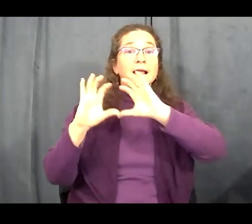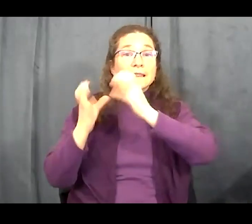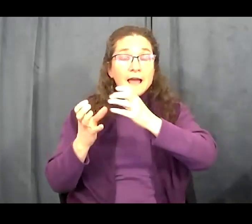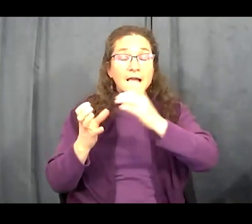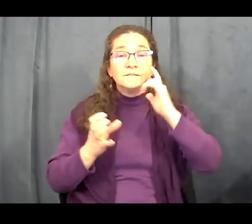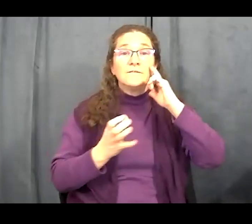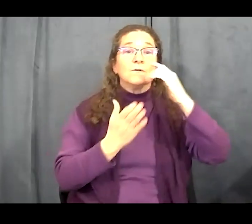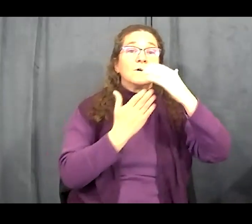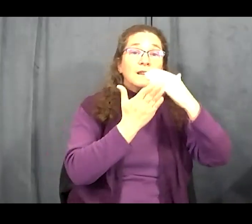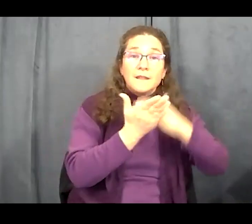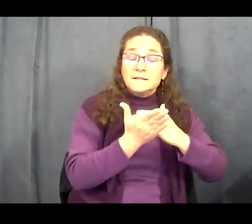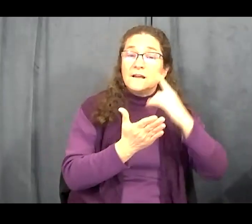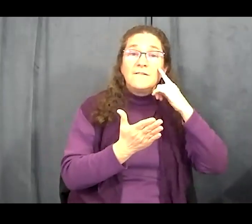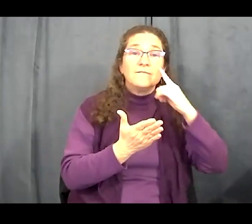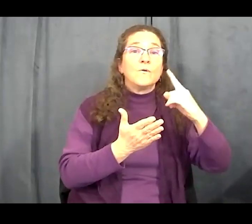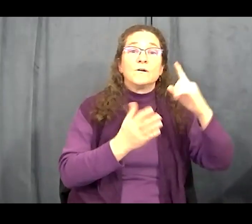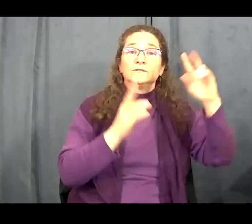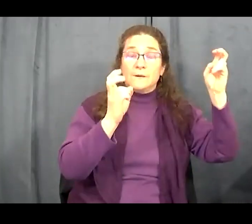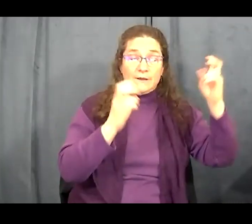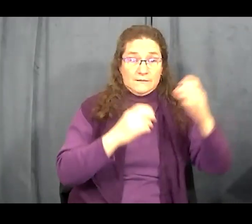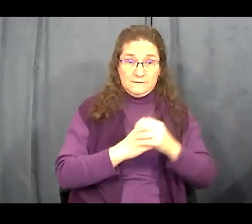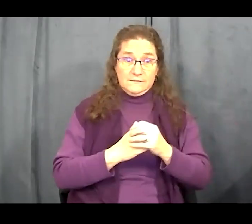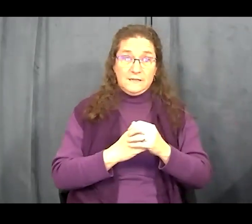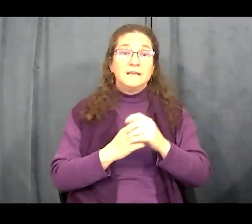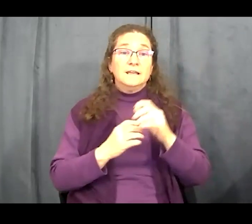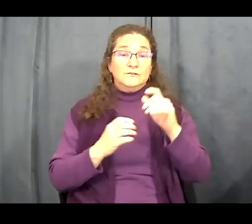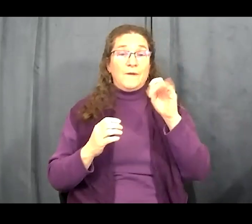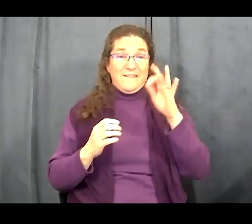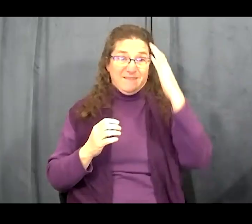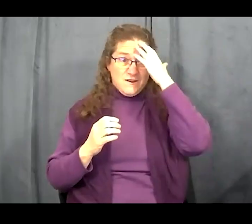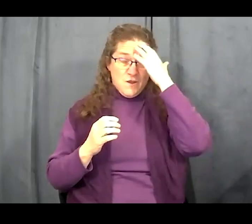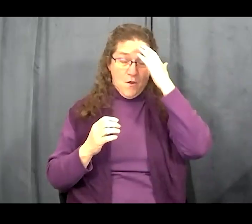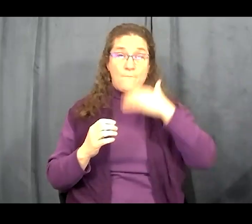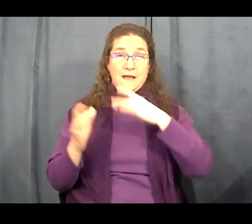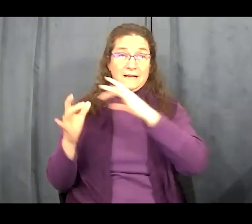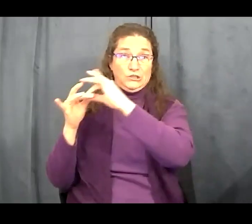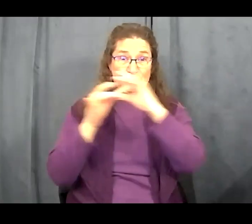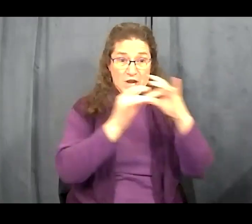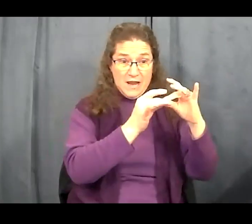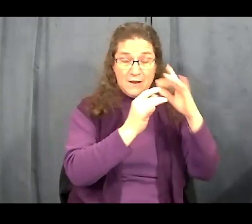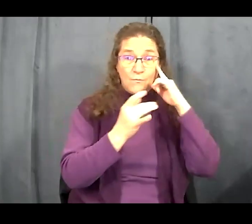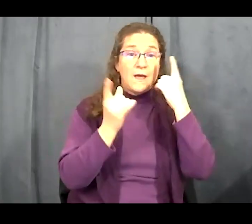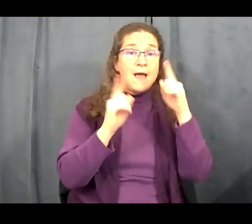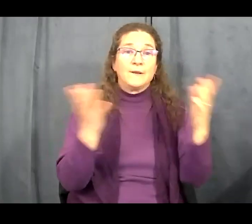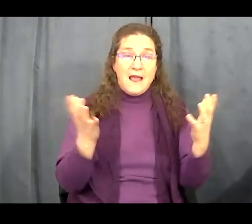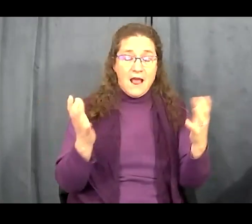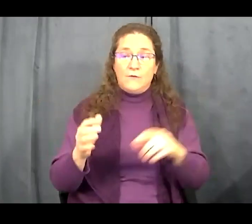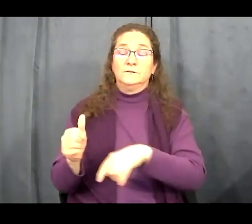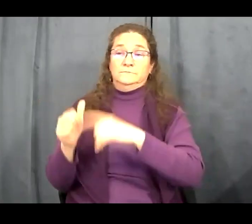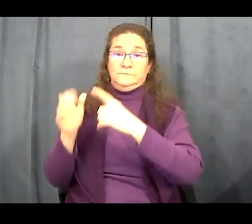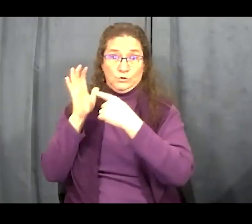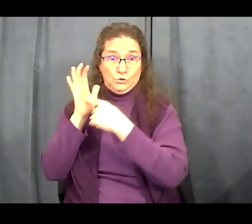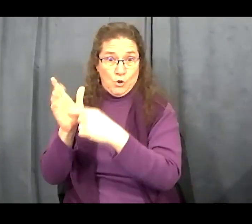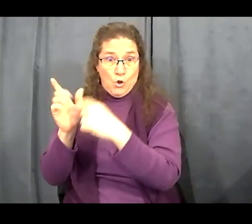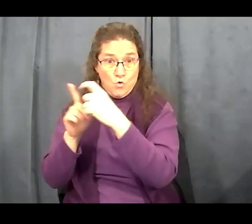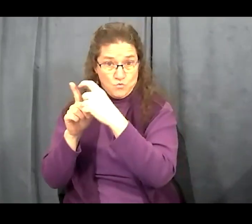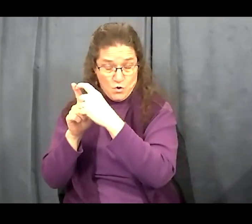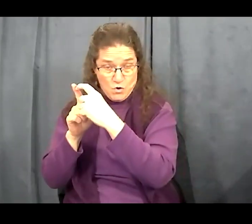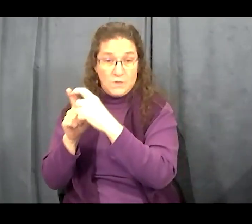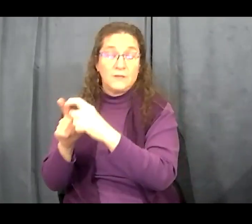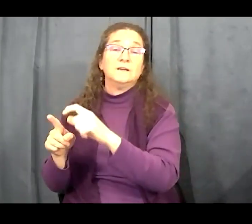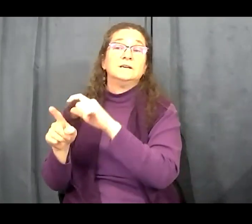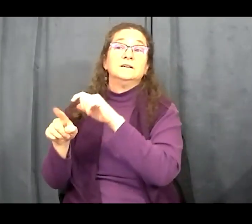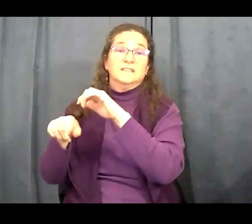be inconsistent because it's going to confuse the learner. If they know that I'm going to typically show the word in English and then I'm going to sign it and then I'm going to fingerspell